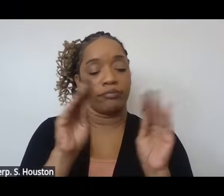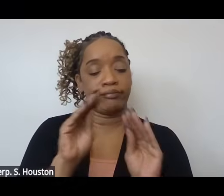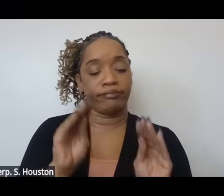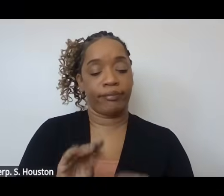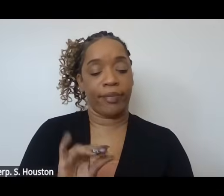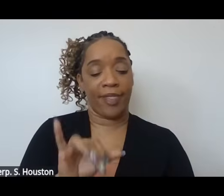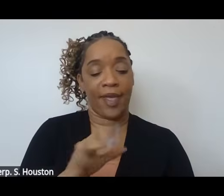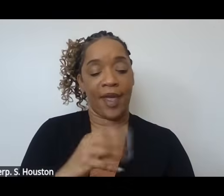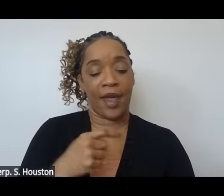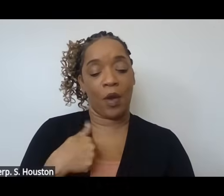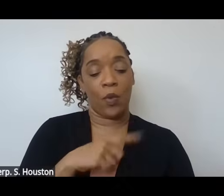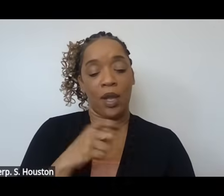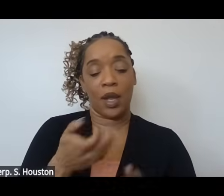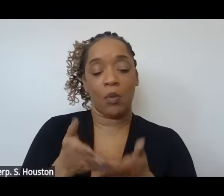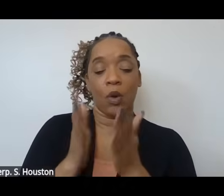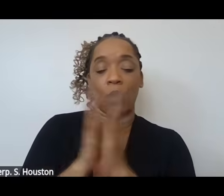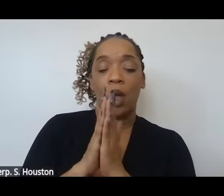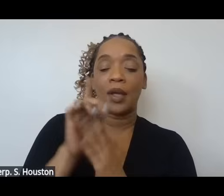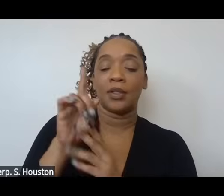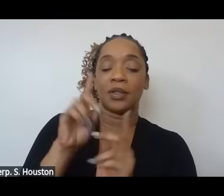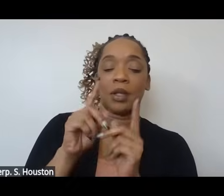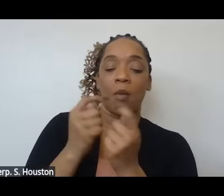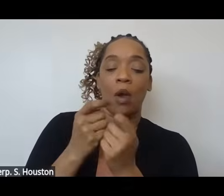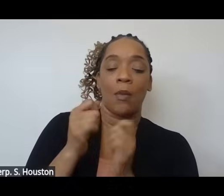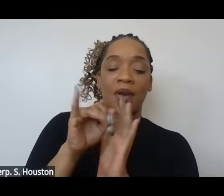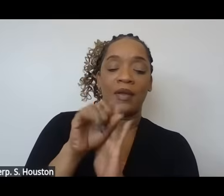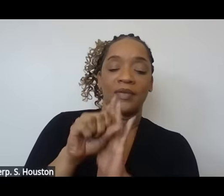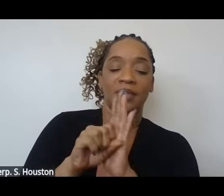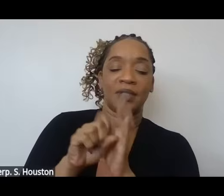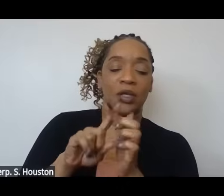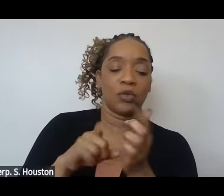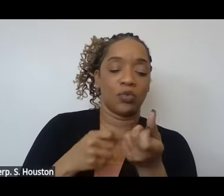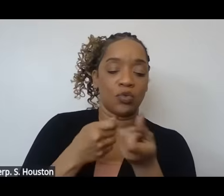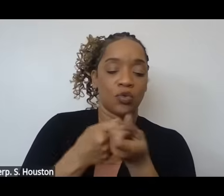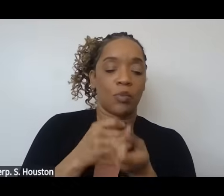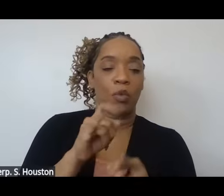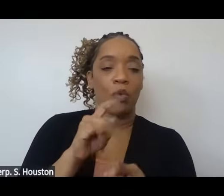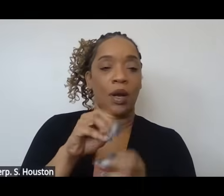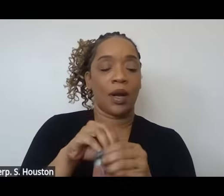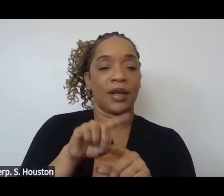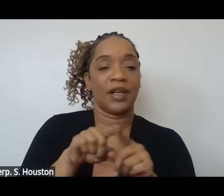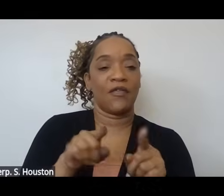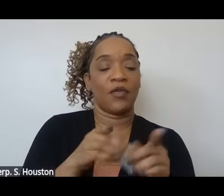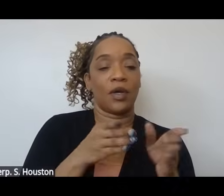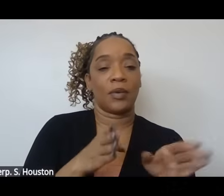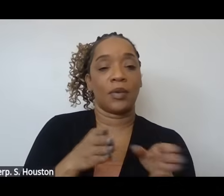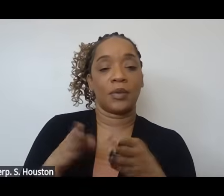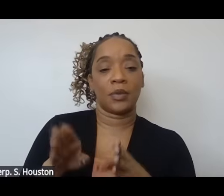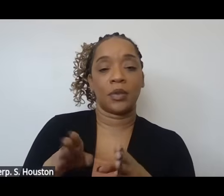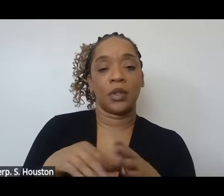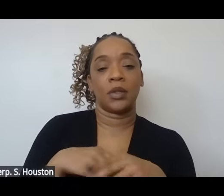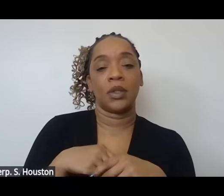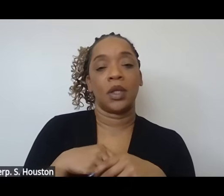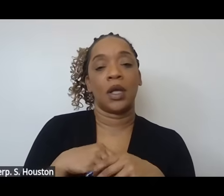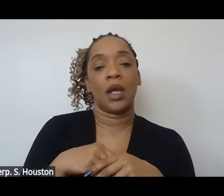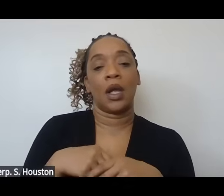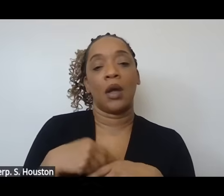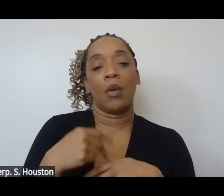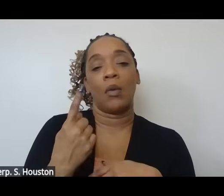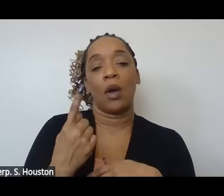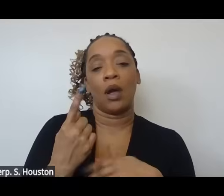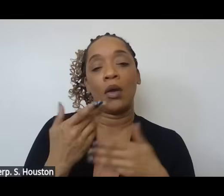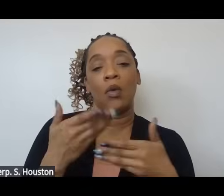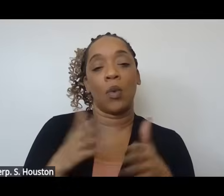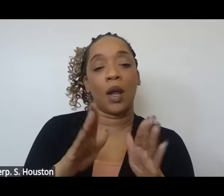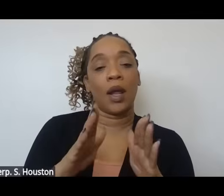request the Department of State support it in different capacities. I mean, one way is maybe the Department of State just agrees it's a good idea and wants to support